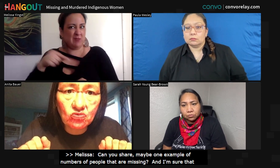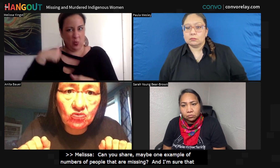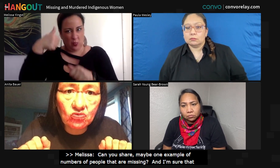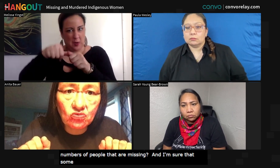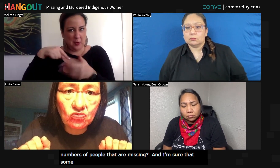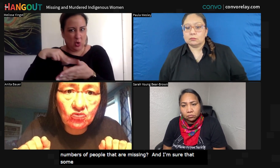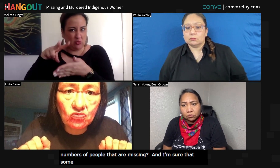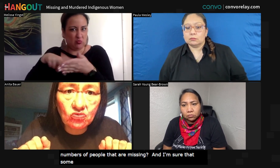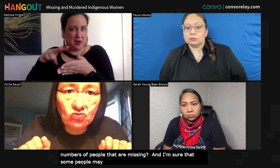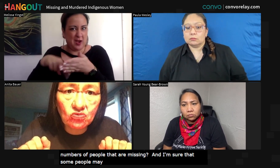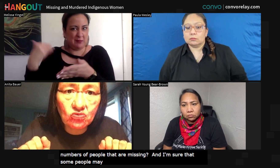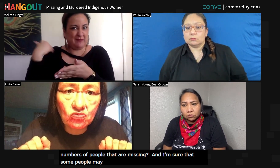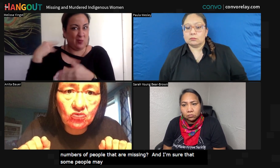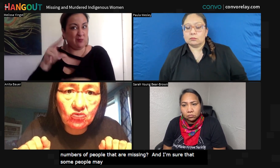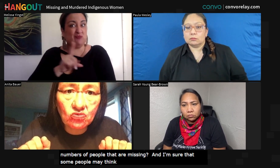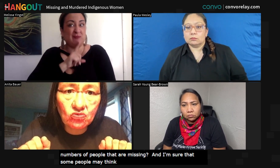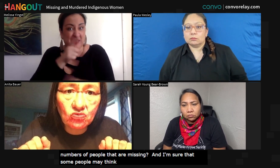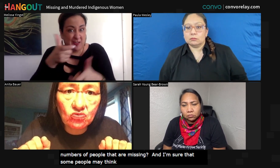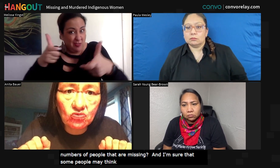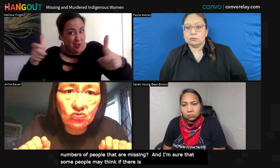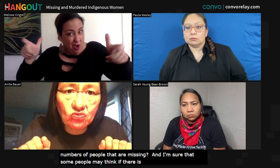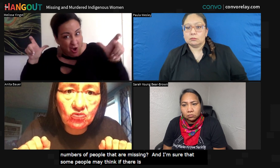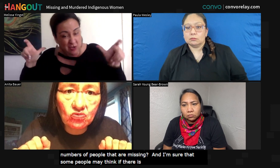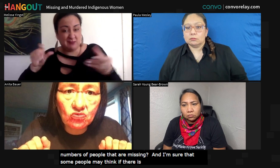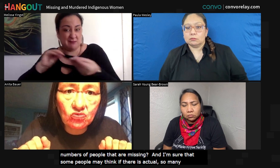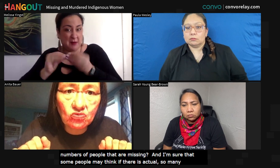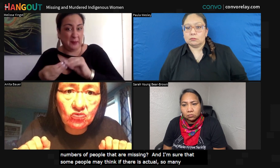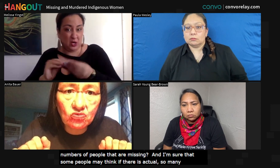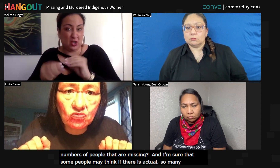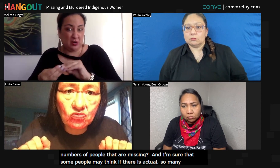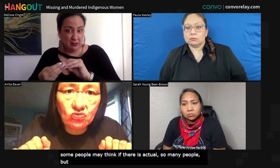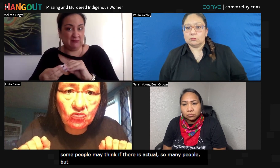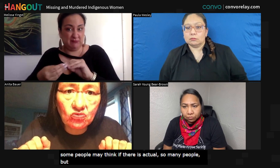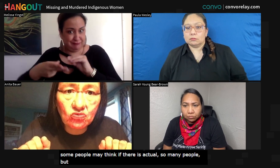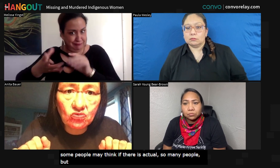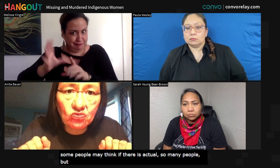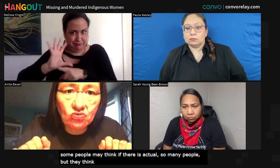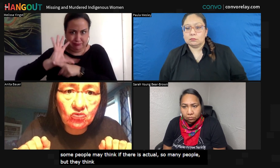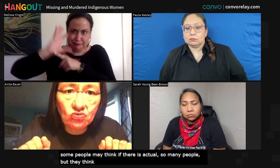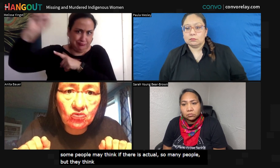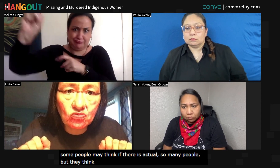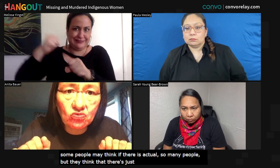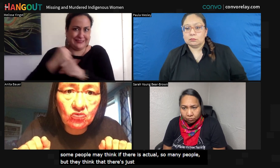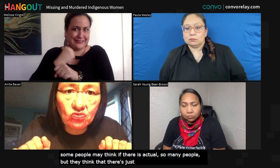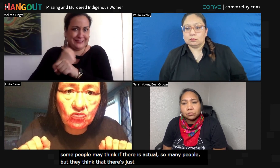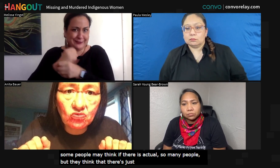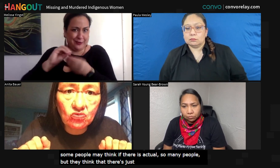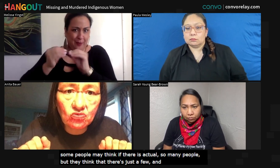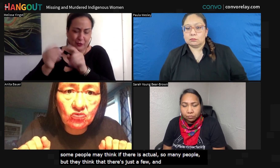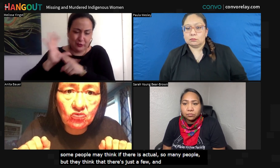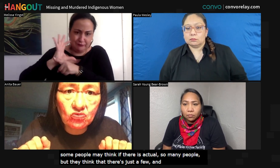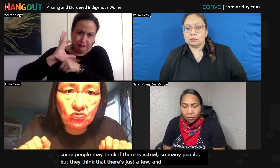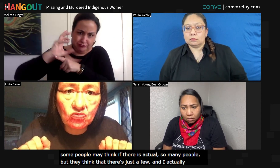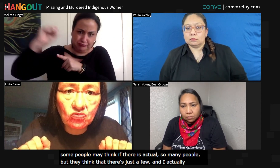people, but they think that there's just a few. And I actually read recently, it's a rather large number, an astronomical